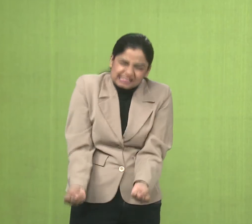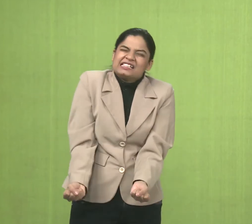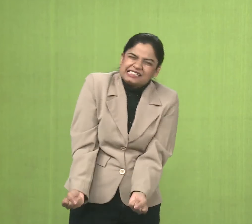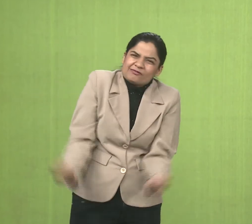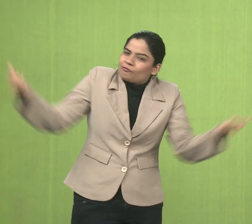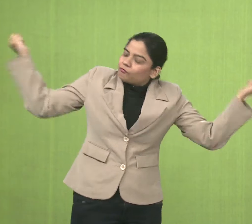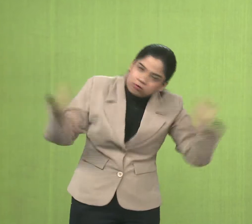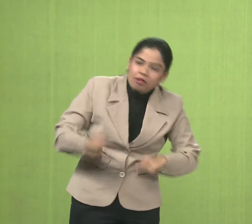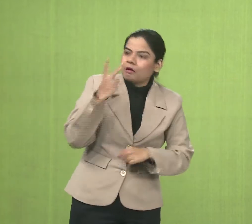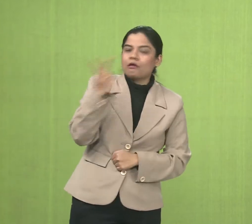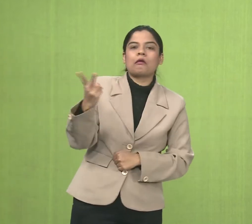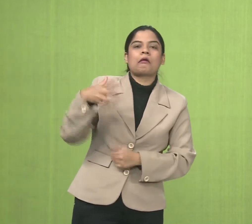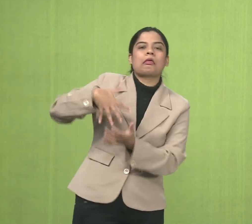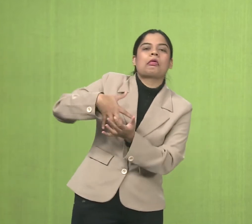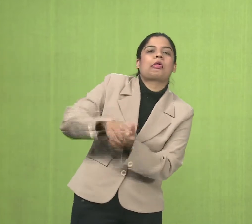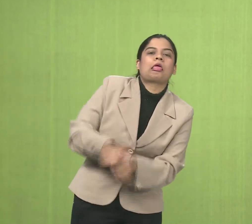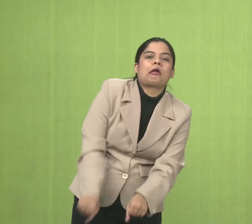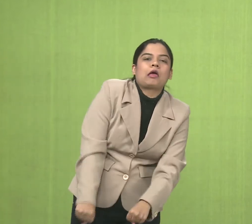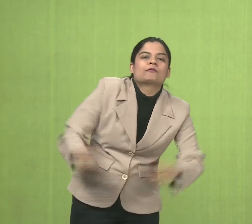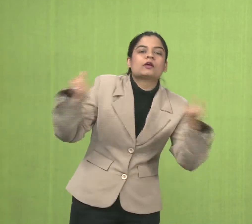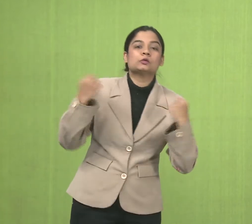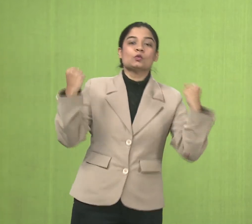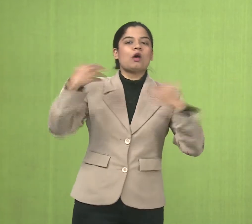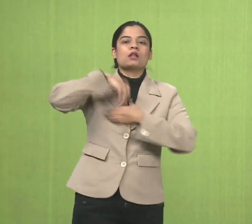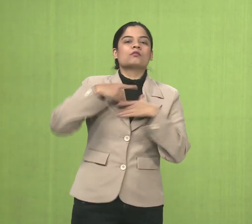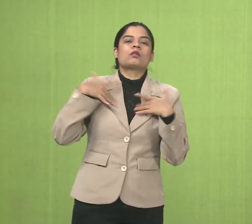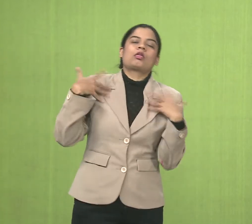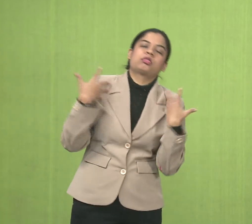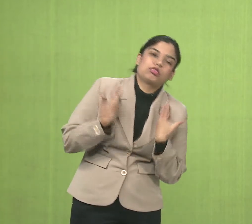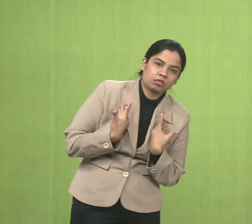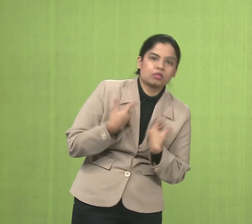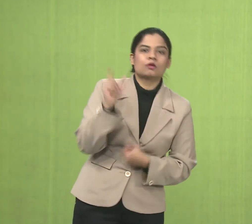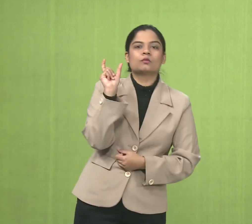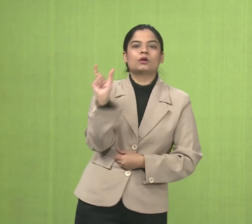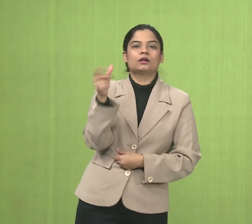to perform physical activity or with less energy is a weaker person.